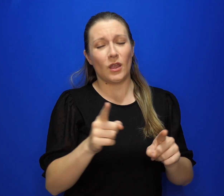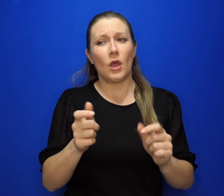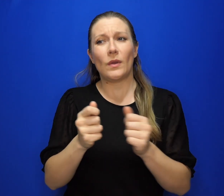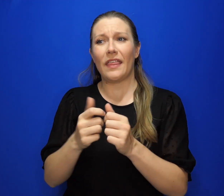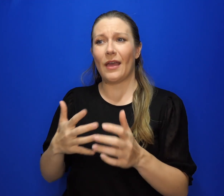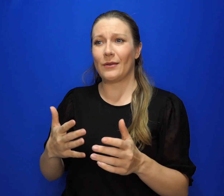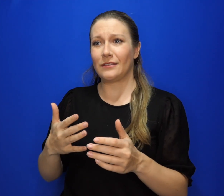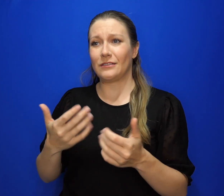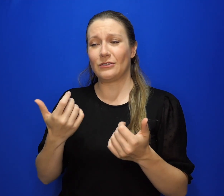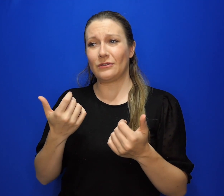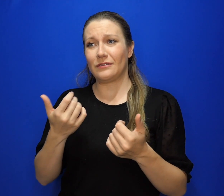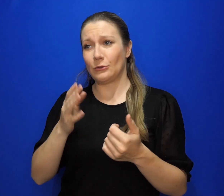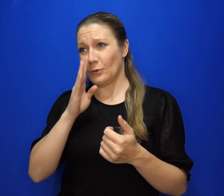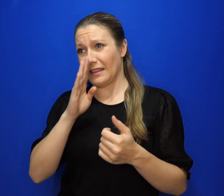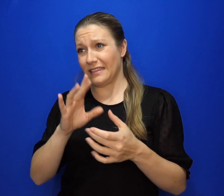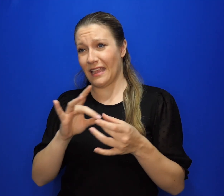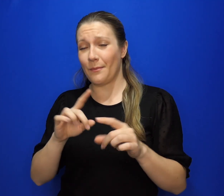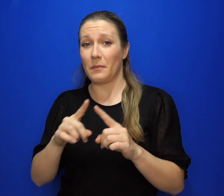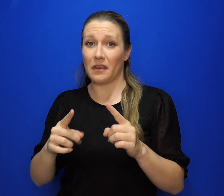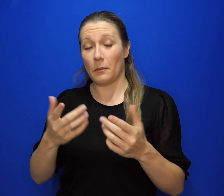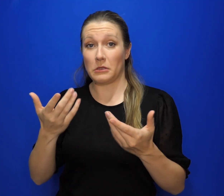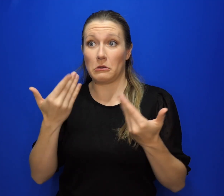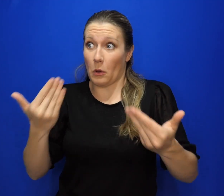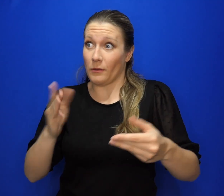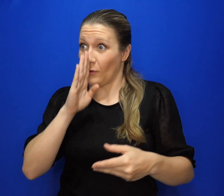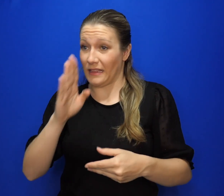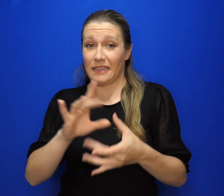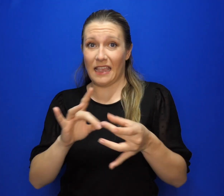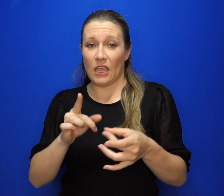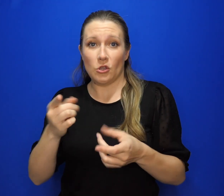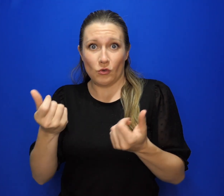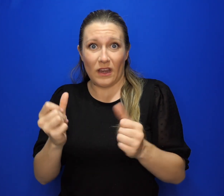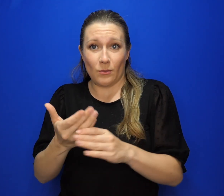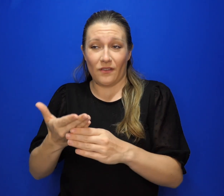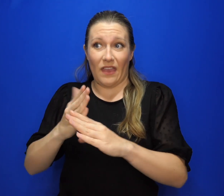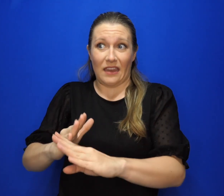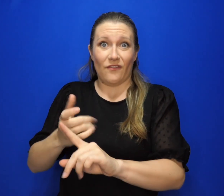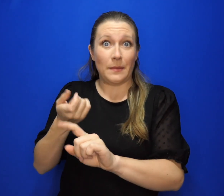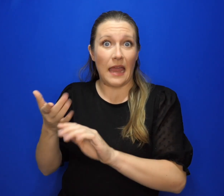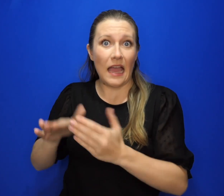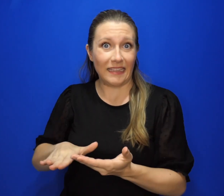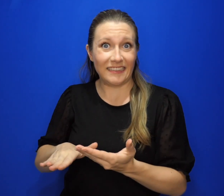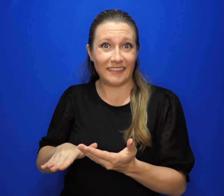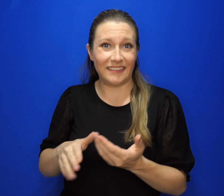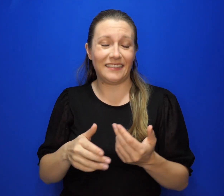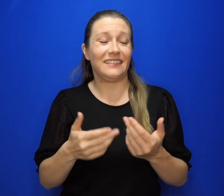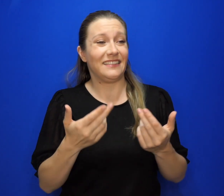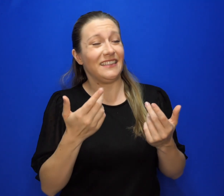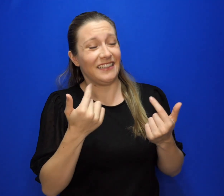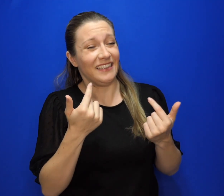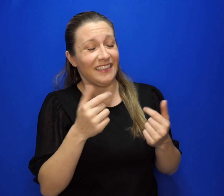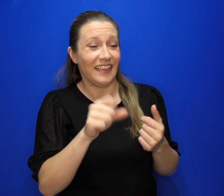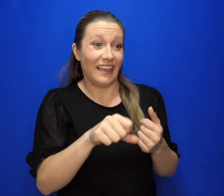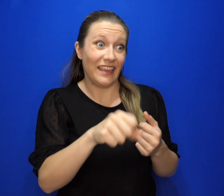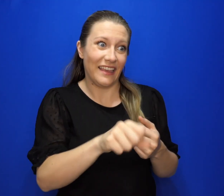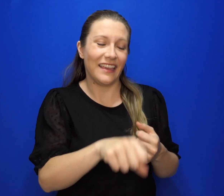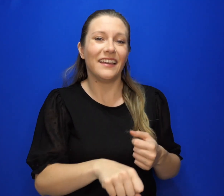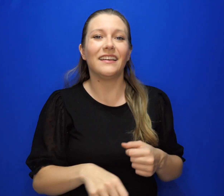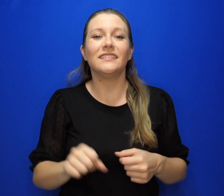should just say it here. Like, you're trying to prevent like dying is what you're trying to prevent. Yeah. So let's run the risk of having